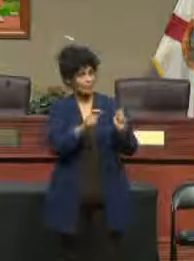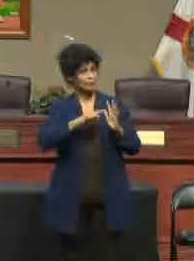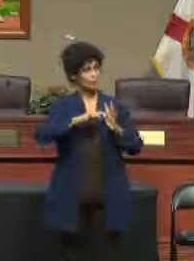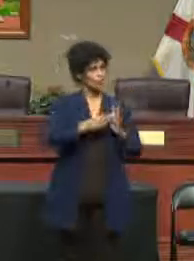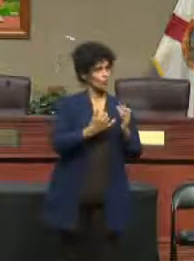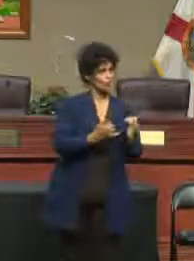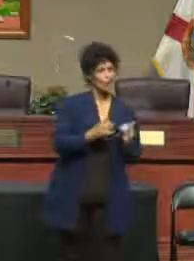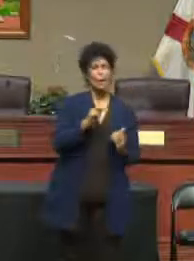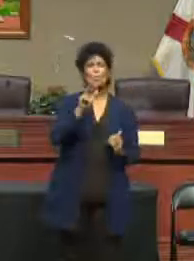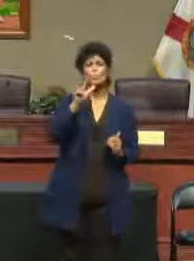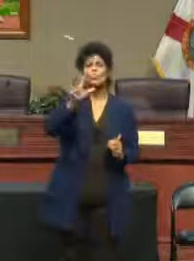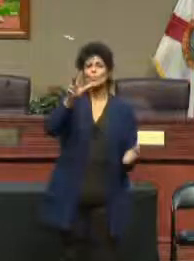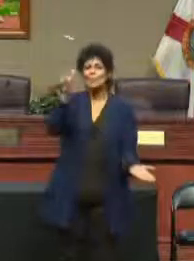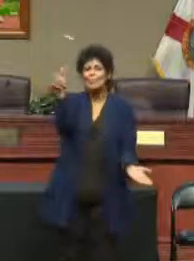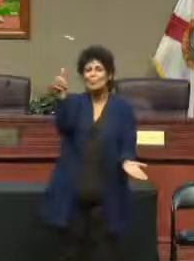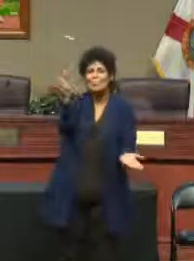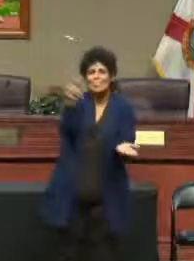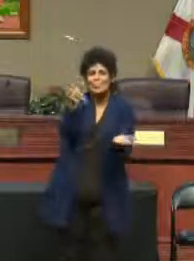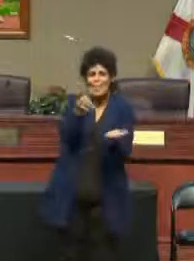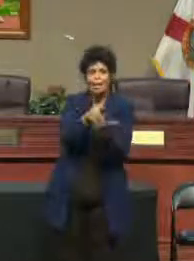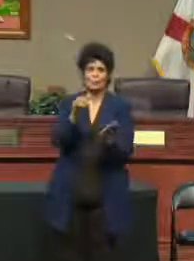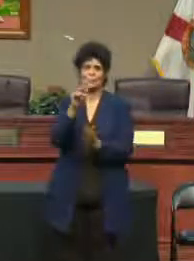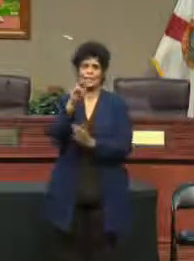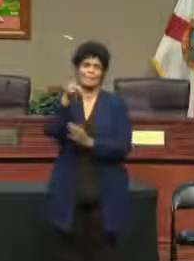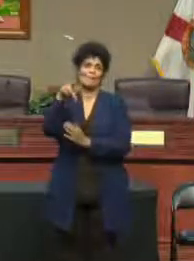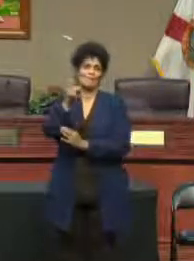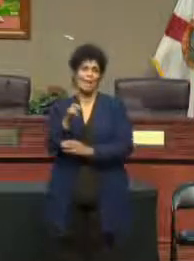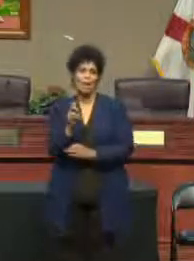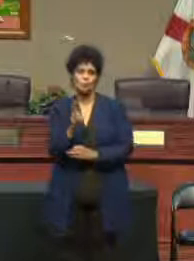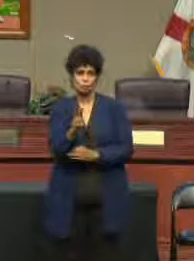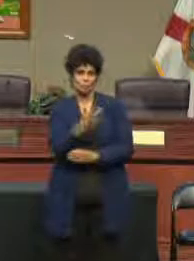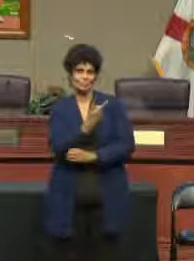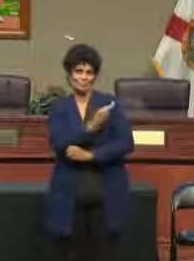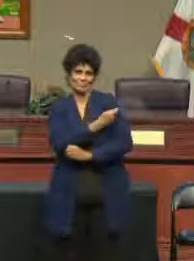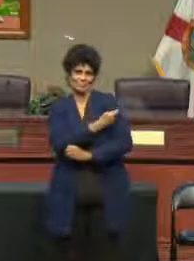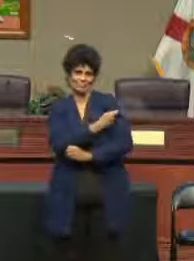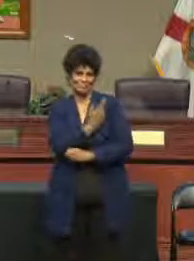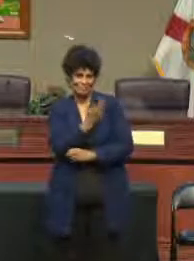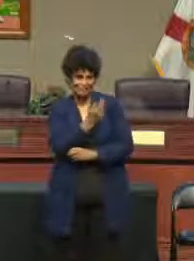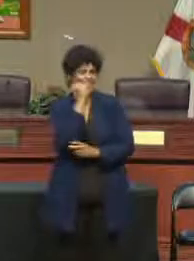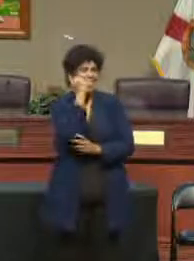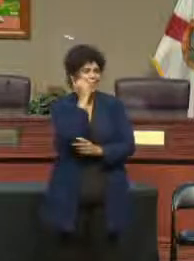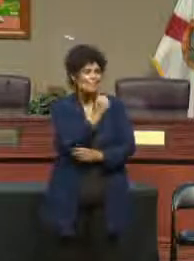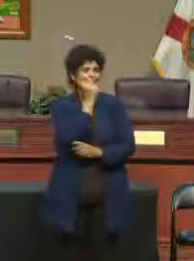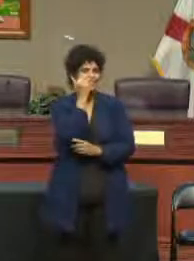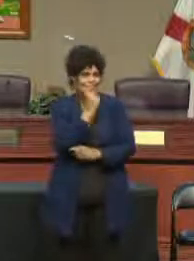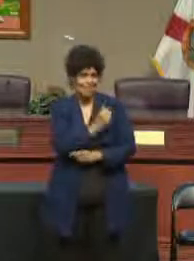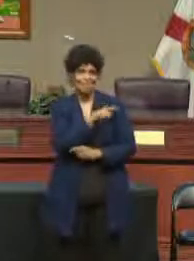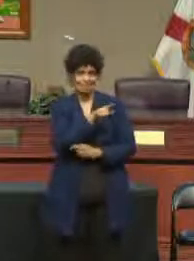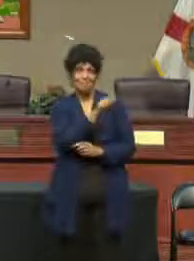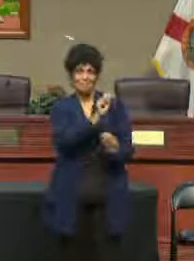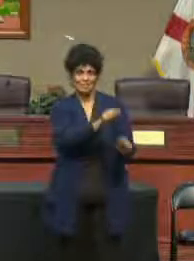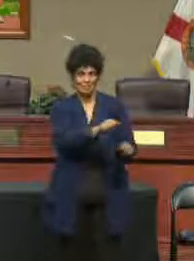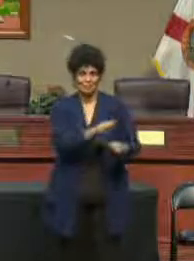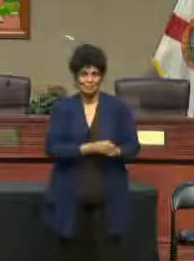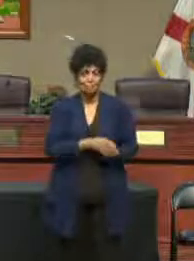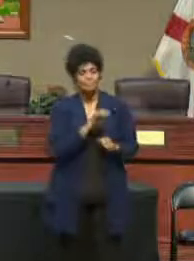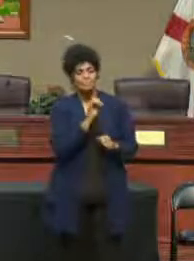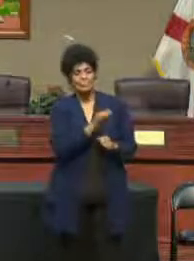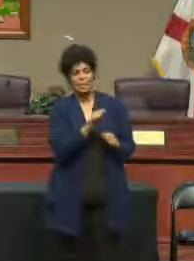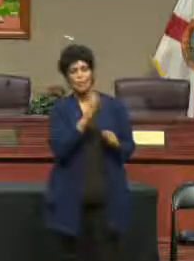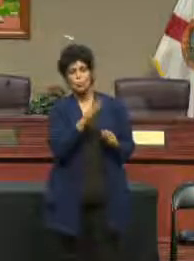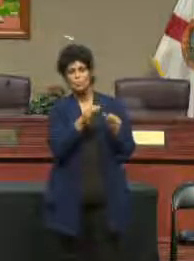first doses of the Pfizer vaccine per day. Additionally, this federally supported site will remain open for